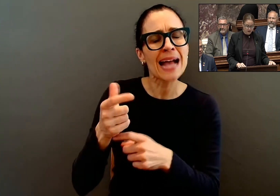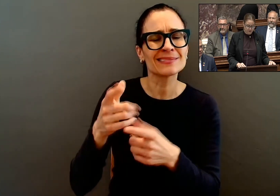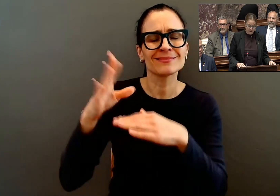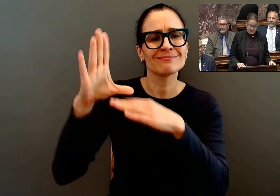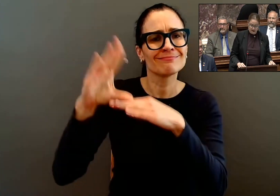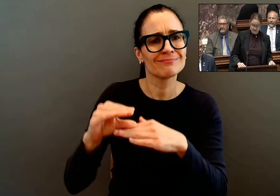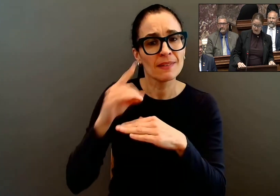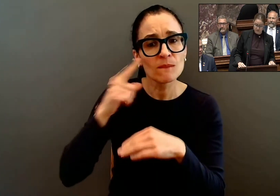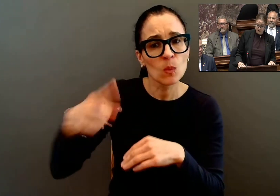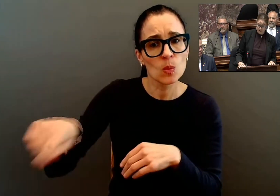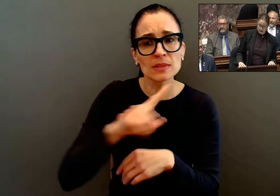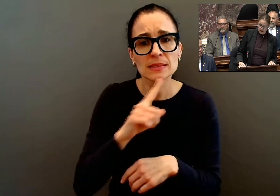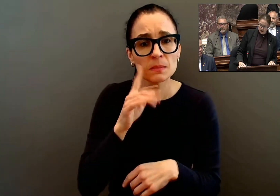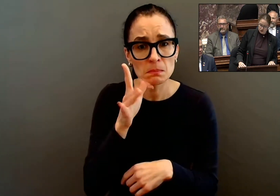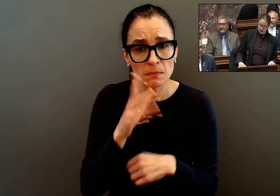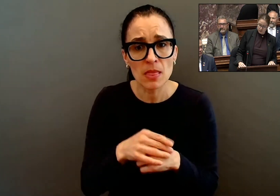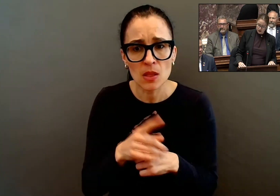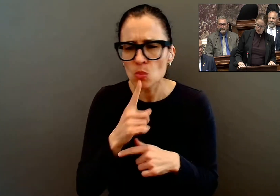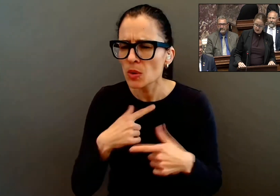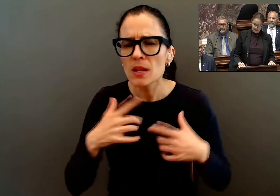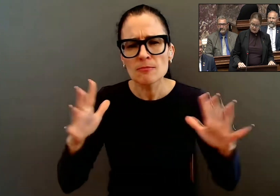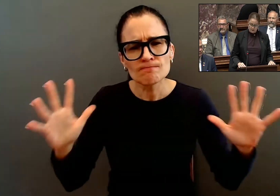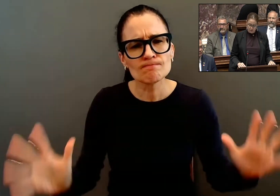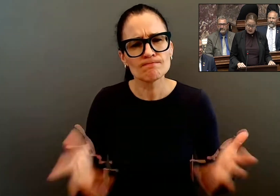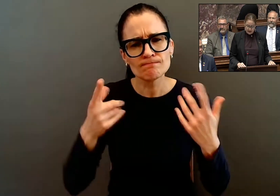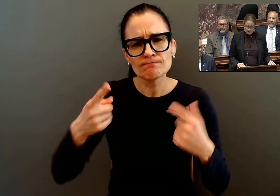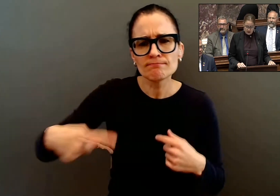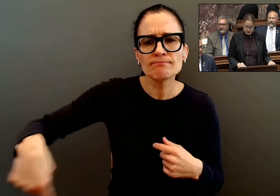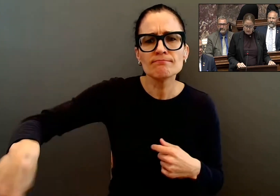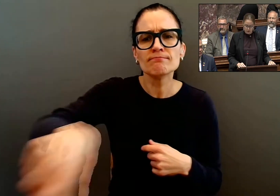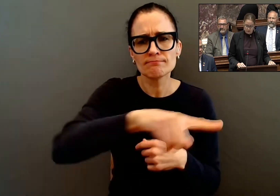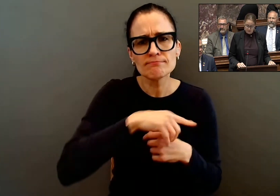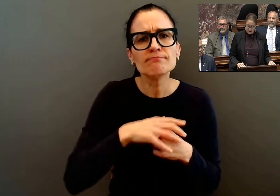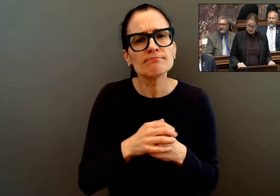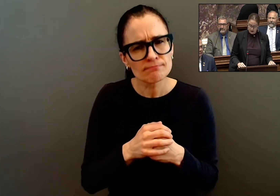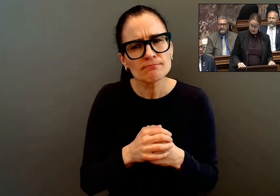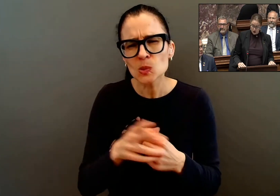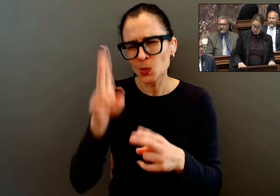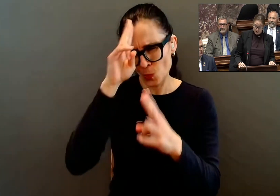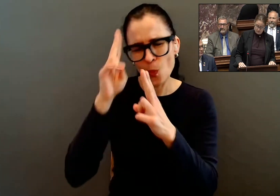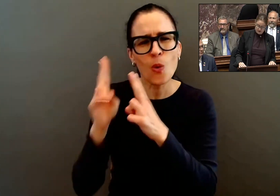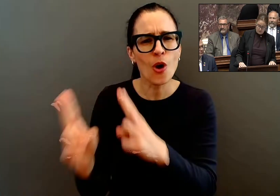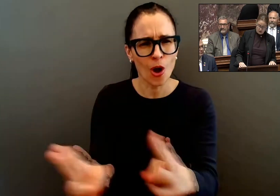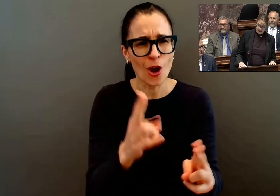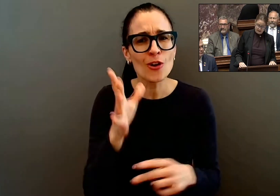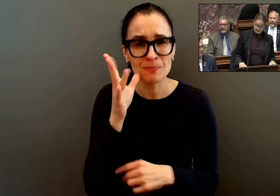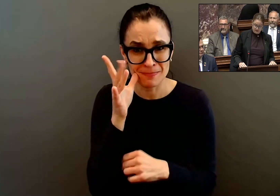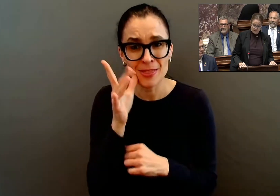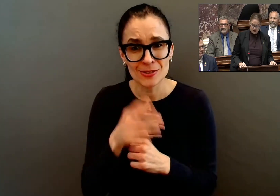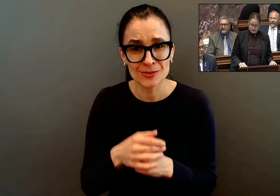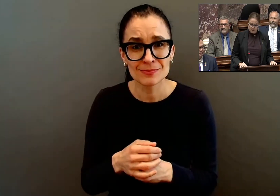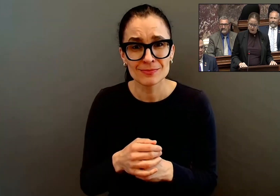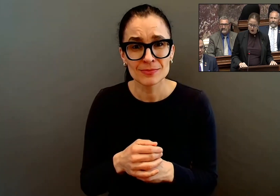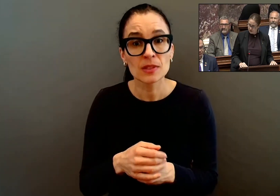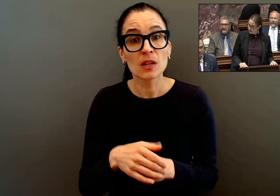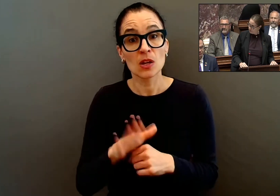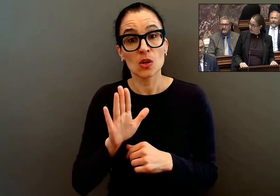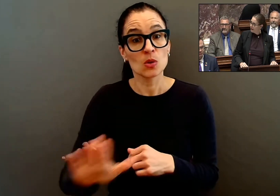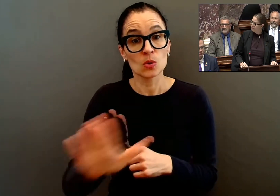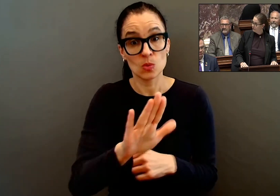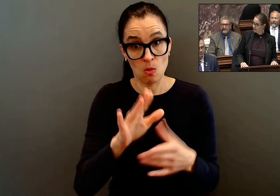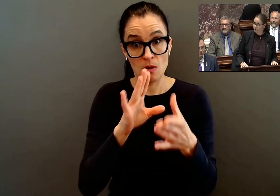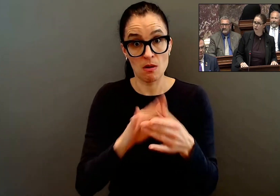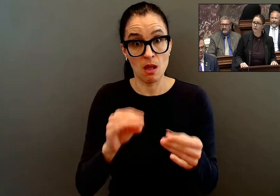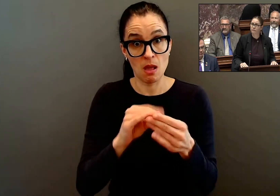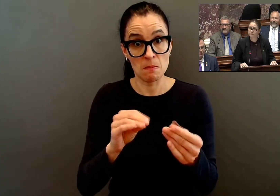not always reflected that sentiment. So as we go into this coming weekend, may we reflect on all types of moms that exist, may we honor them,